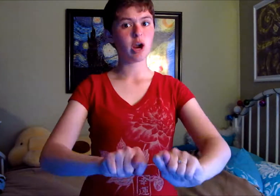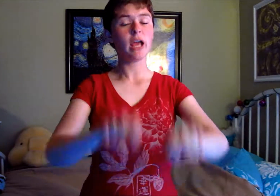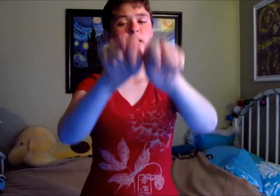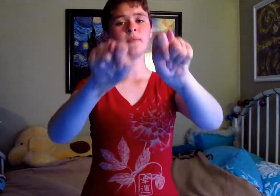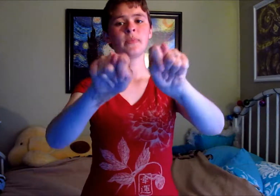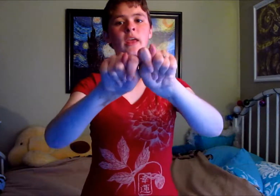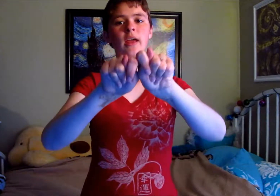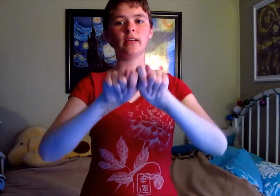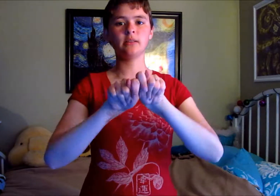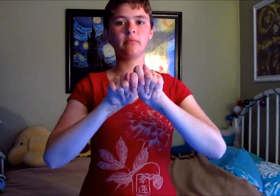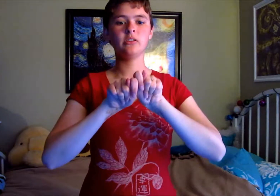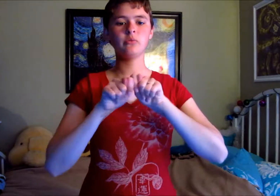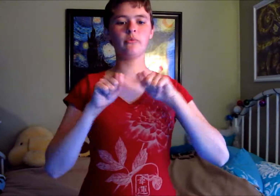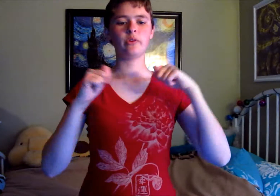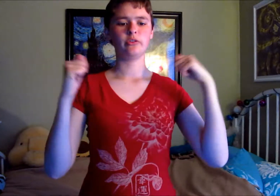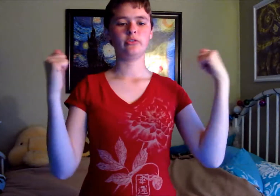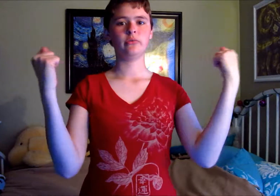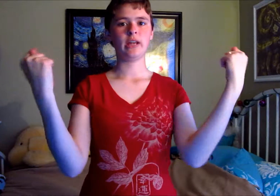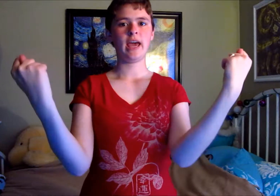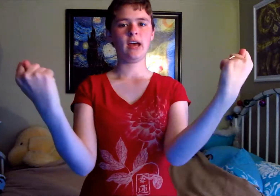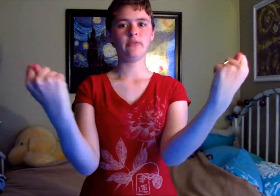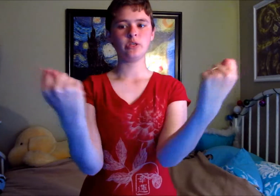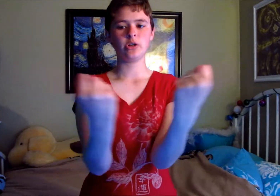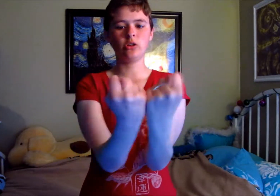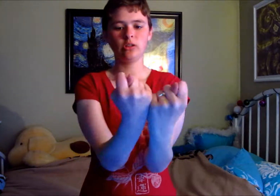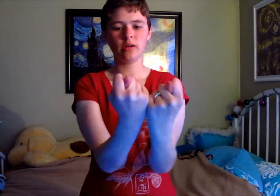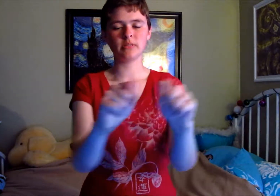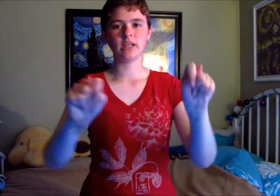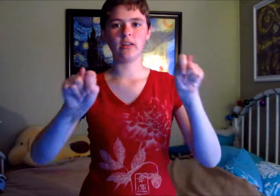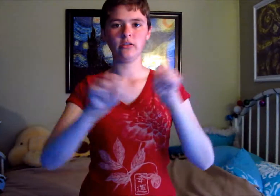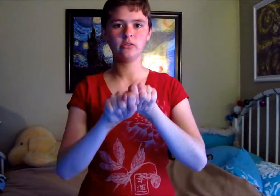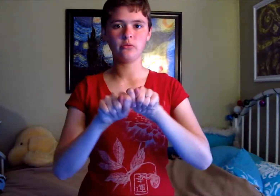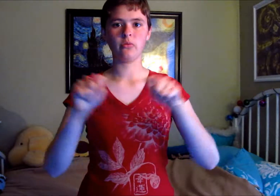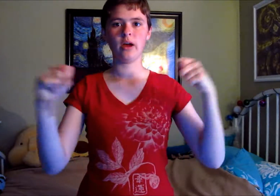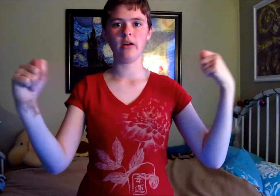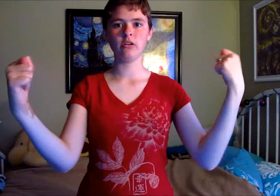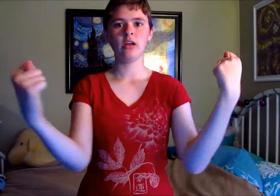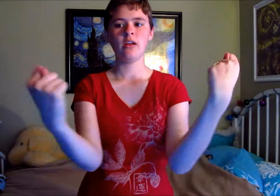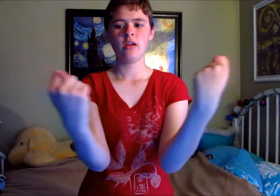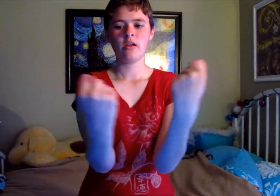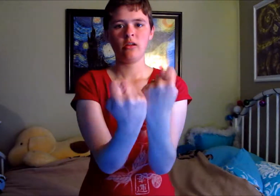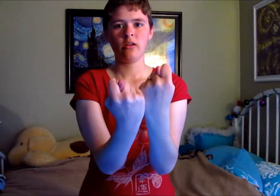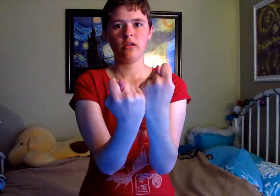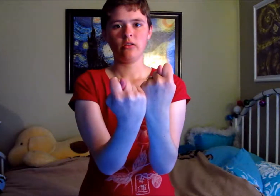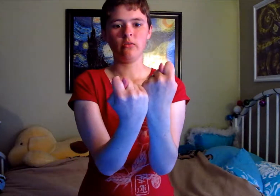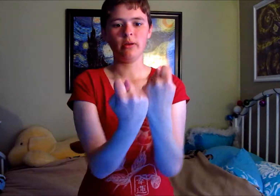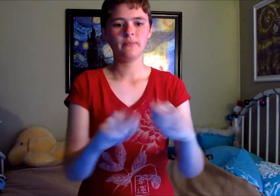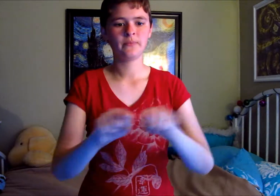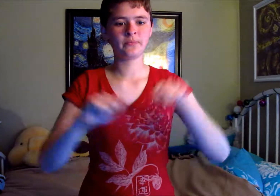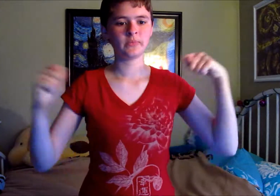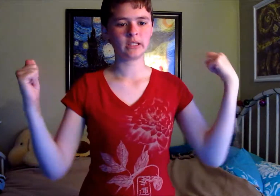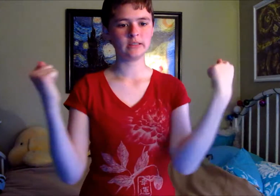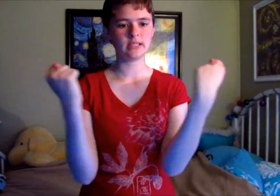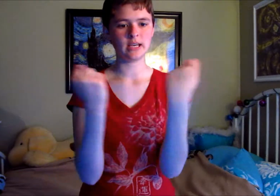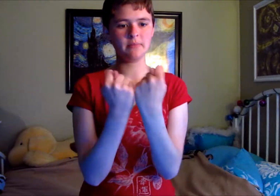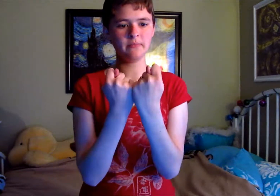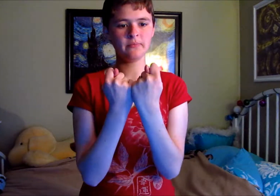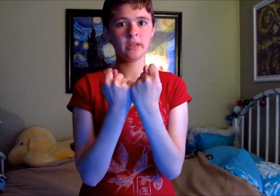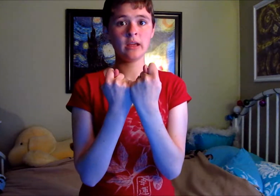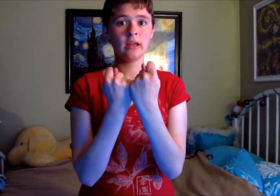try. Except this one we're doing half circle, come together. So out, go in. Team.